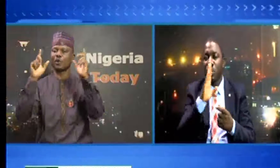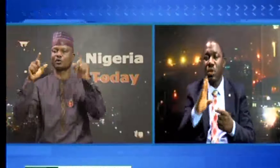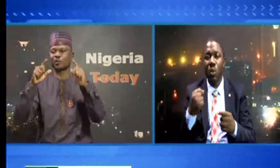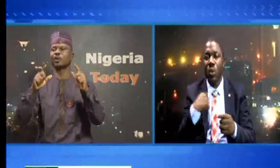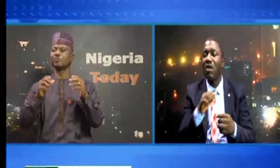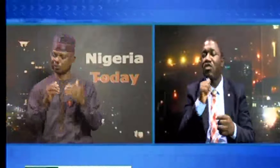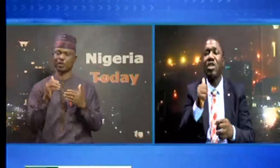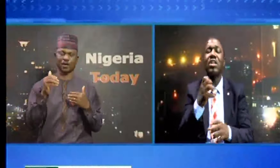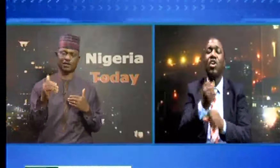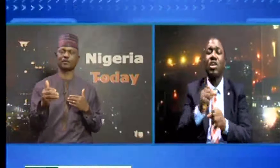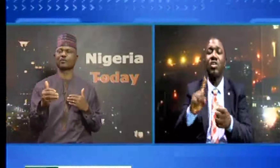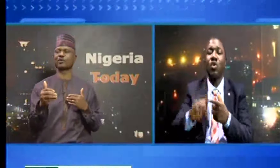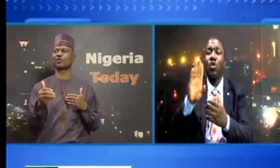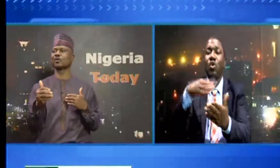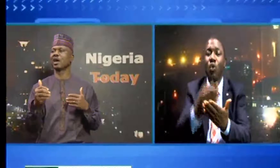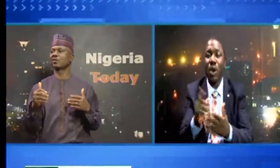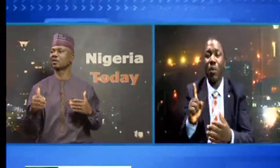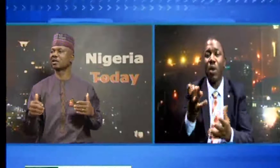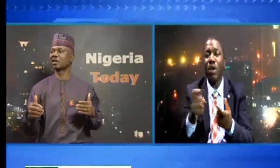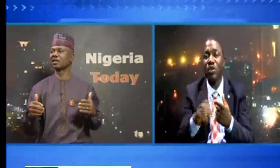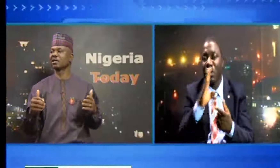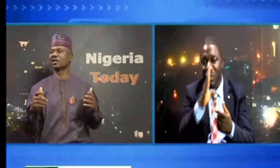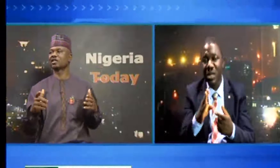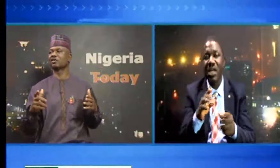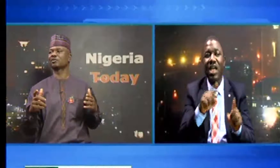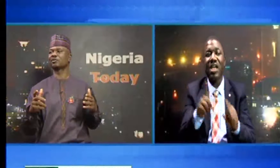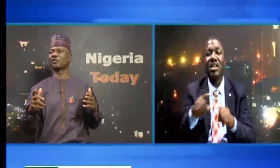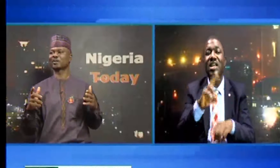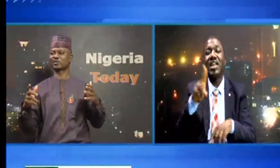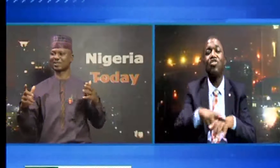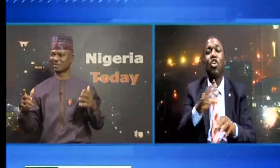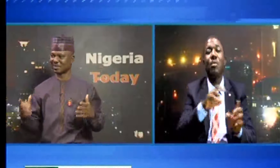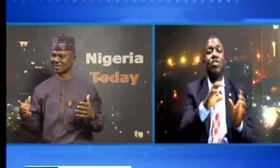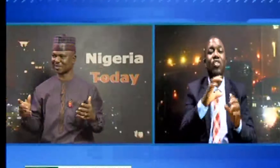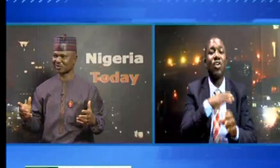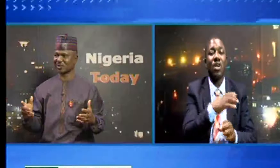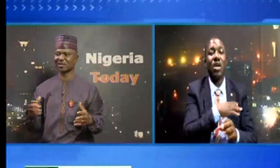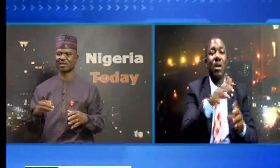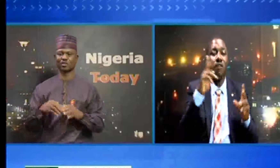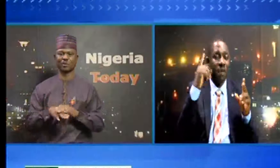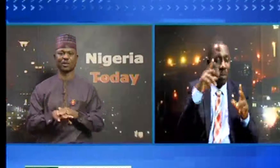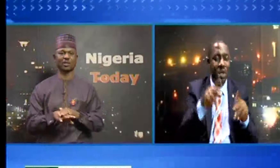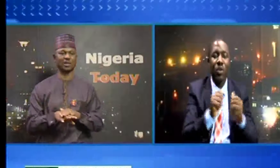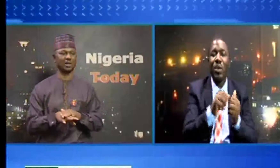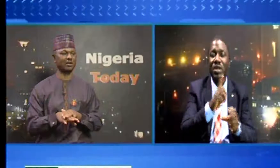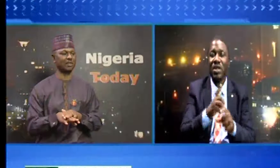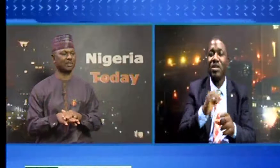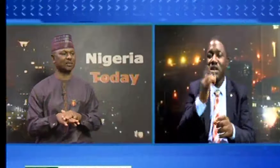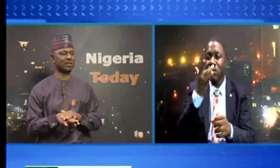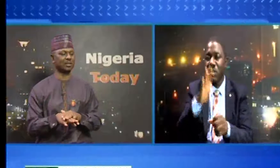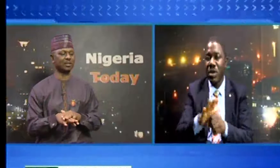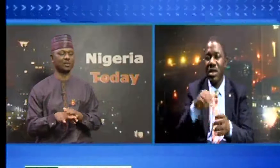we want to be, but we are still moving on. Accordingly, the National Commission for Persons with Disabilities as well is committed in the area